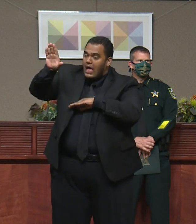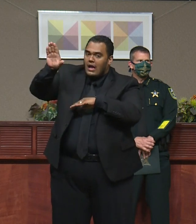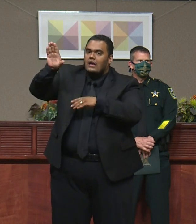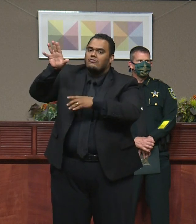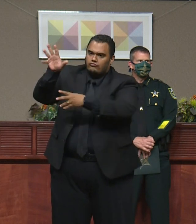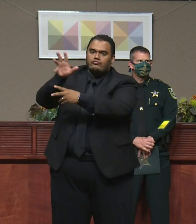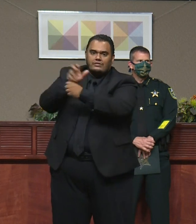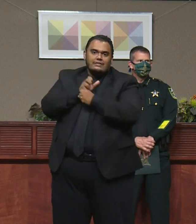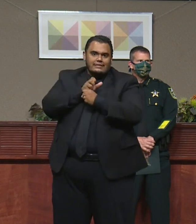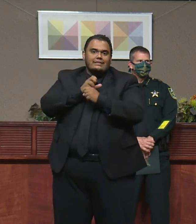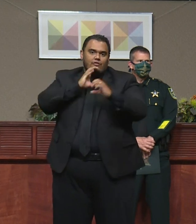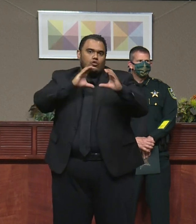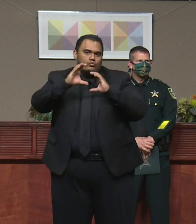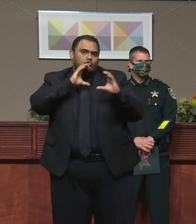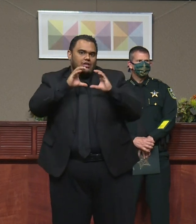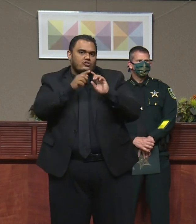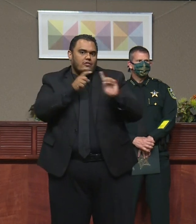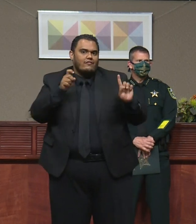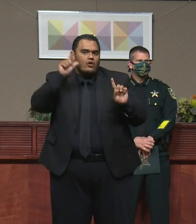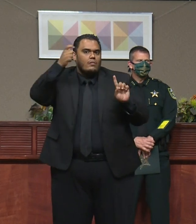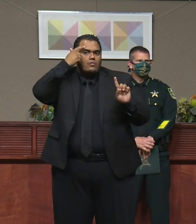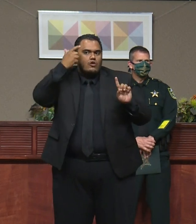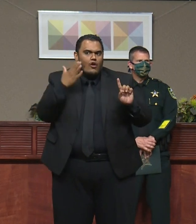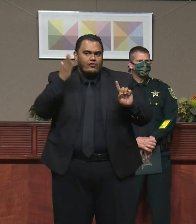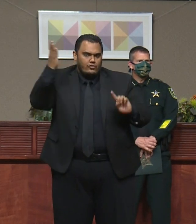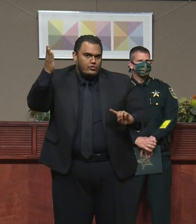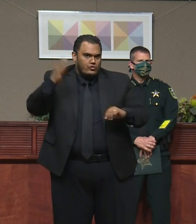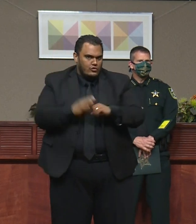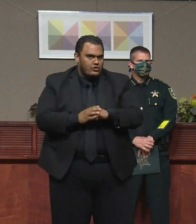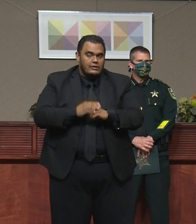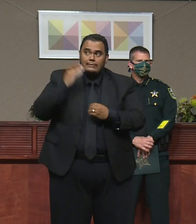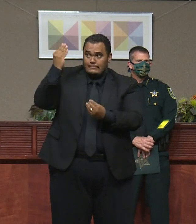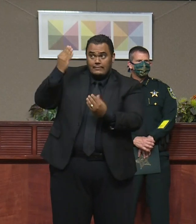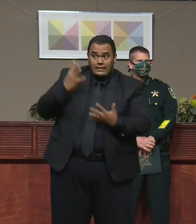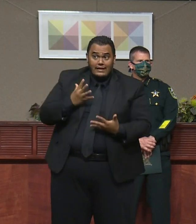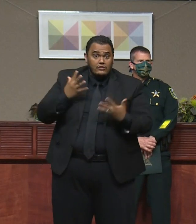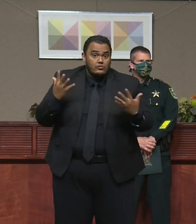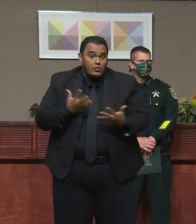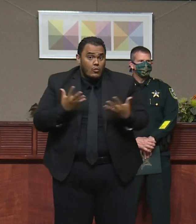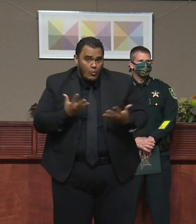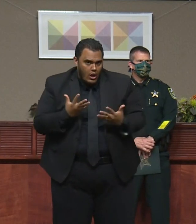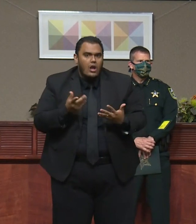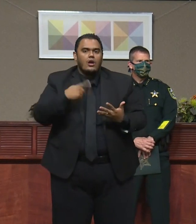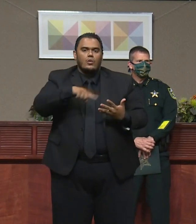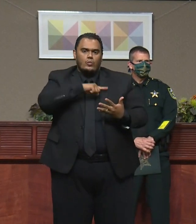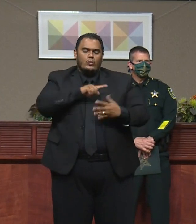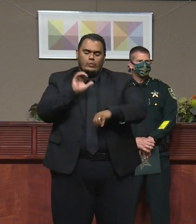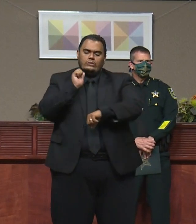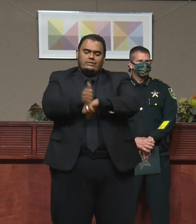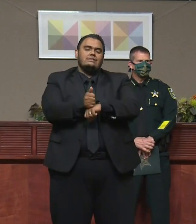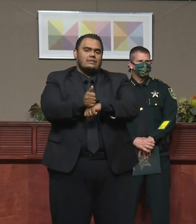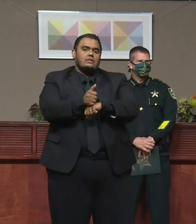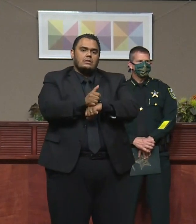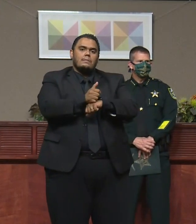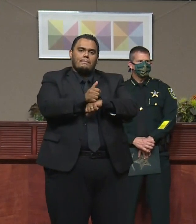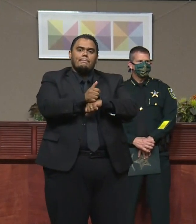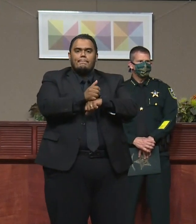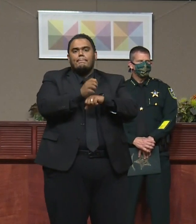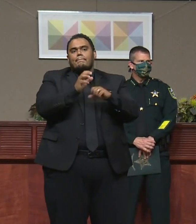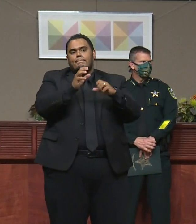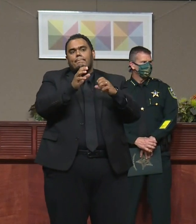received communication from the governor, and we were able to successfully schedule a